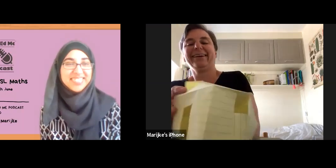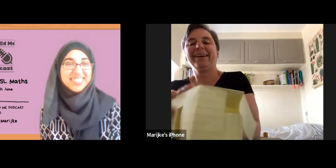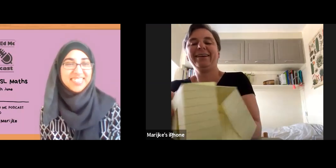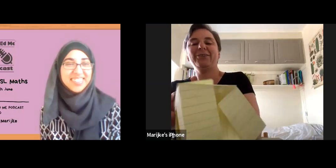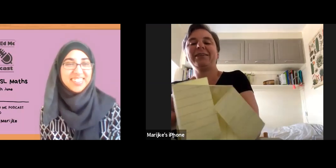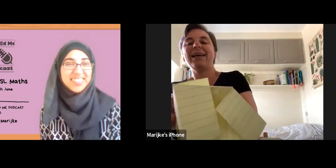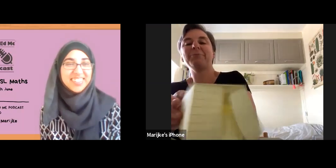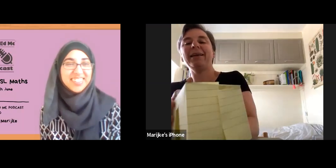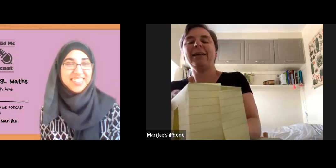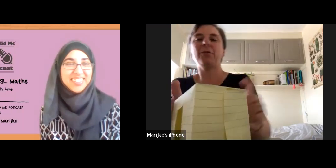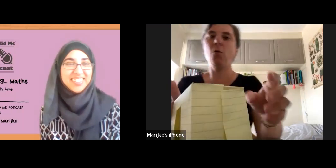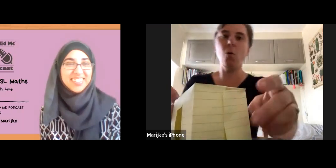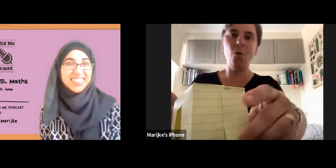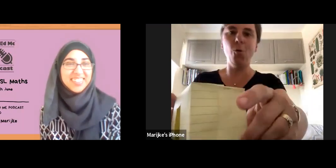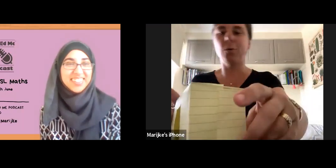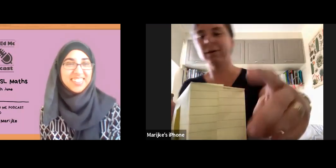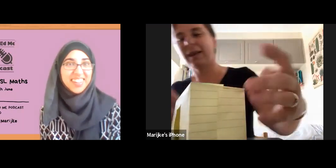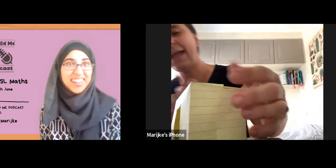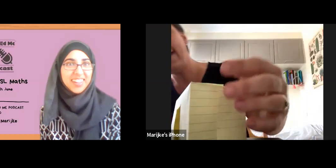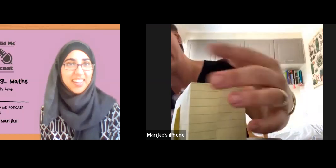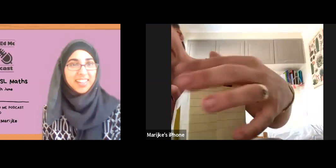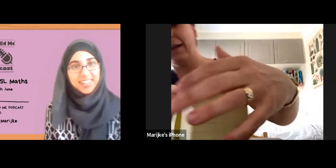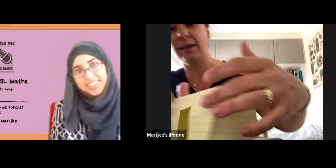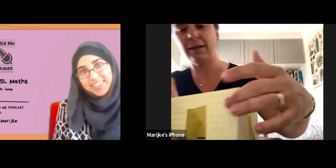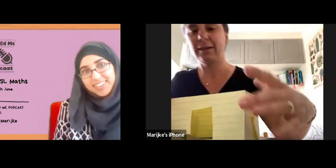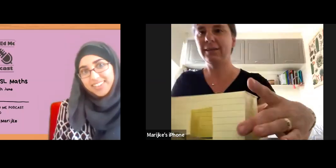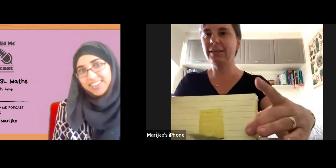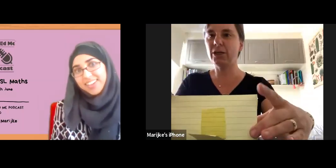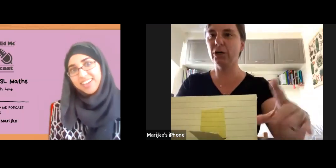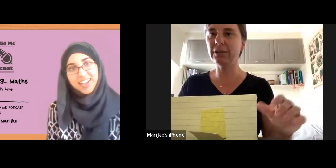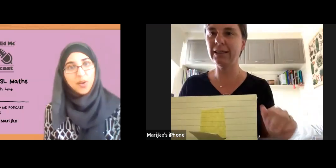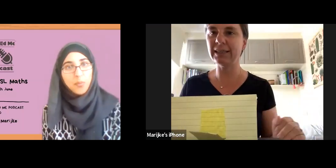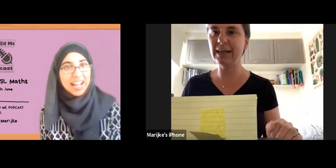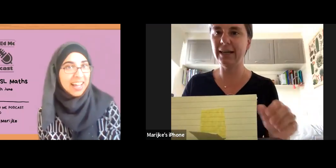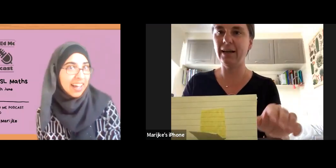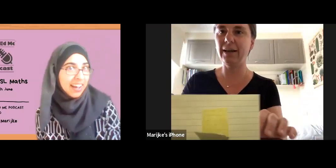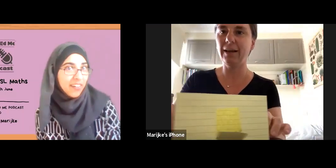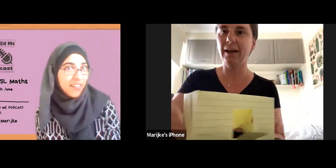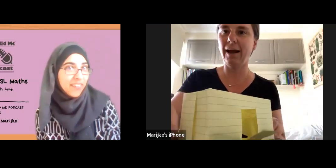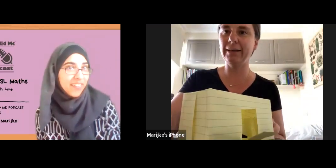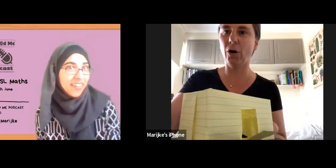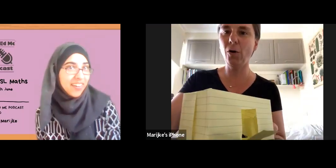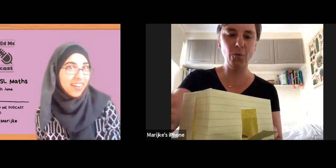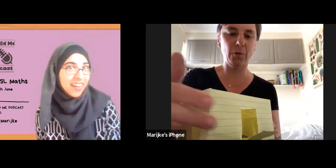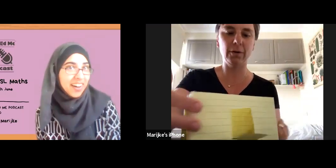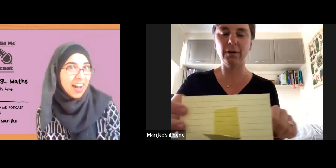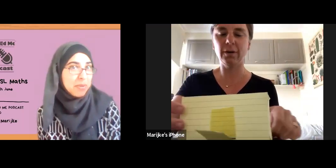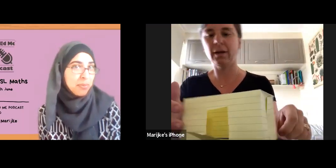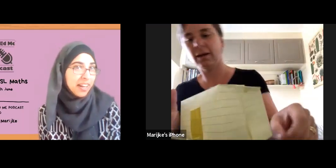Oh, you still ask me that after? Oh, hey, this is good. Can you see it? Wow. I know. I'm